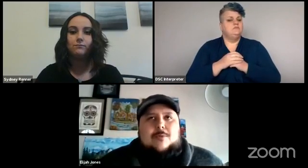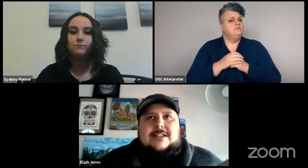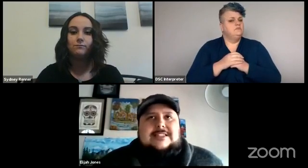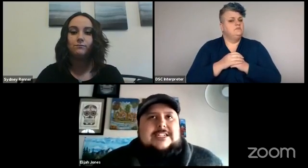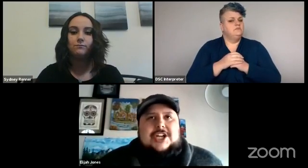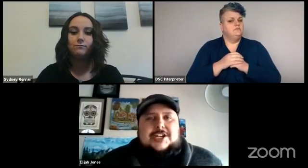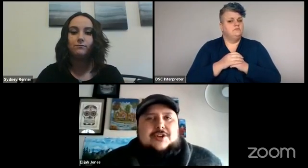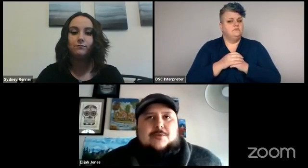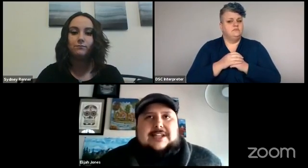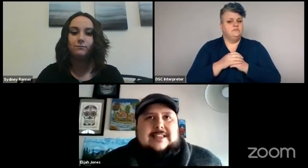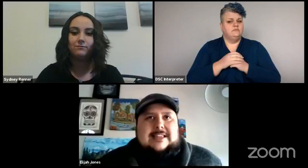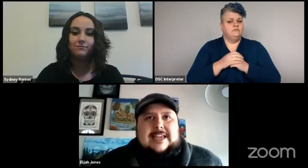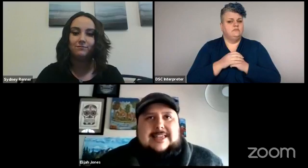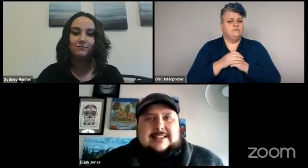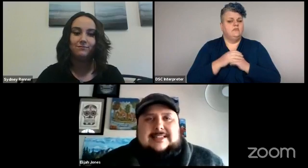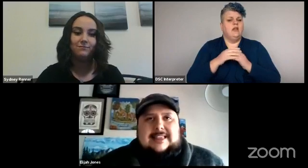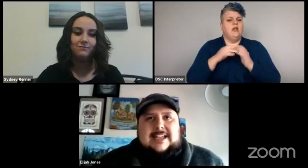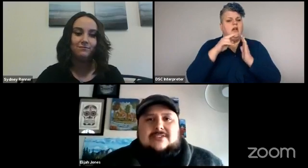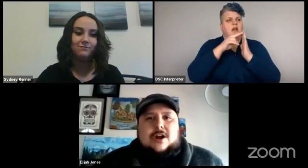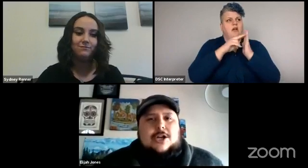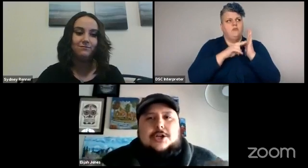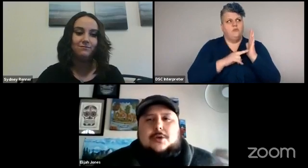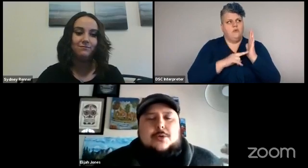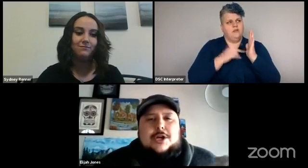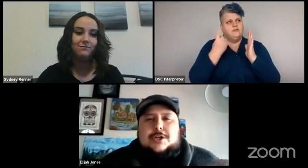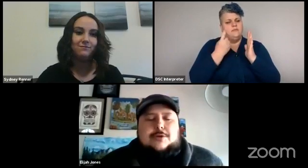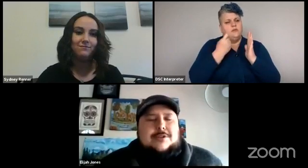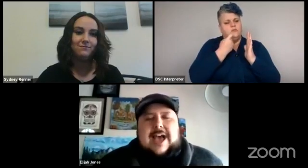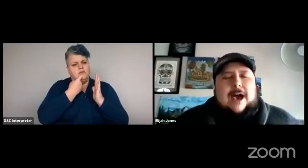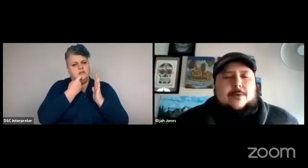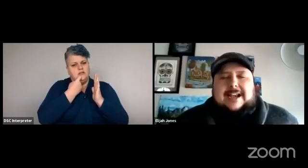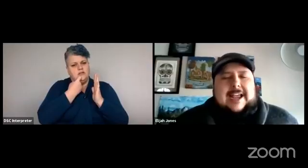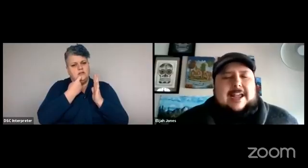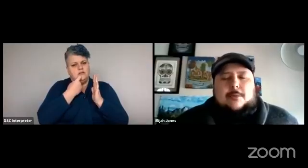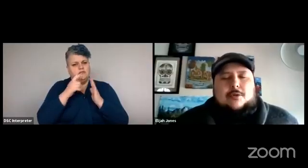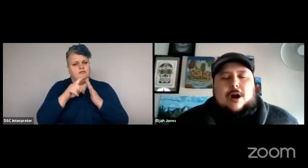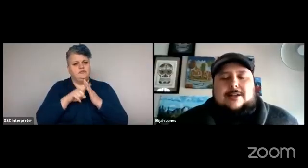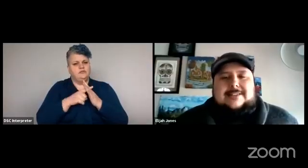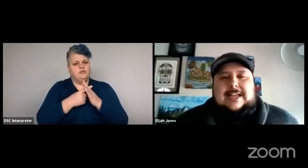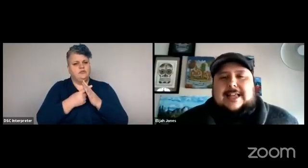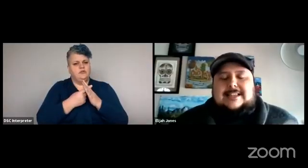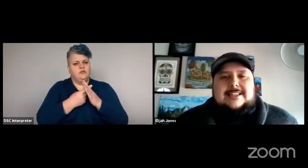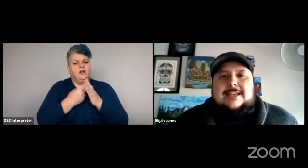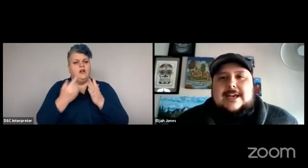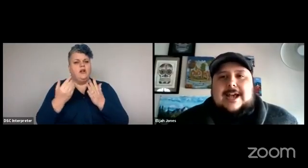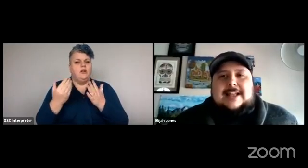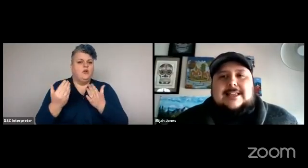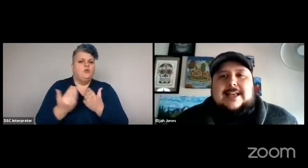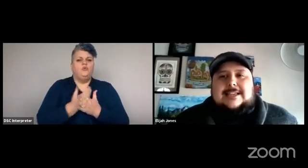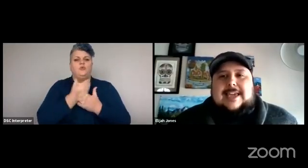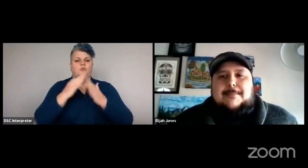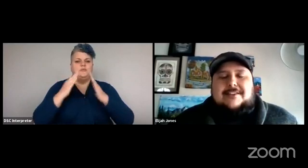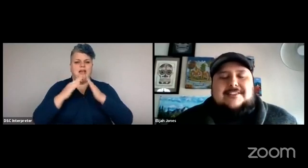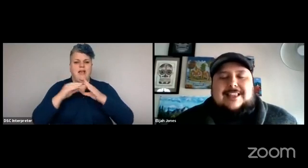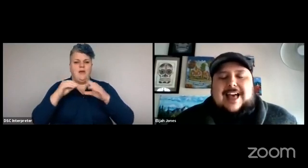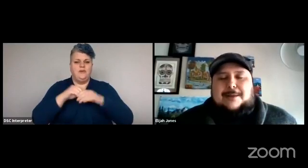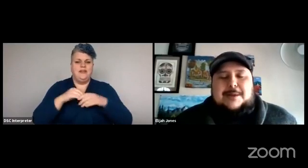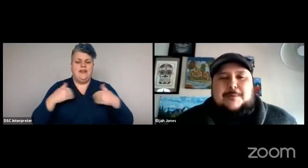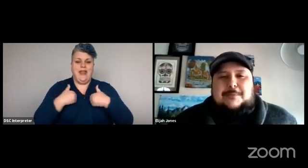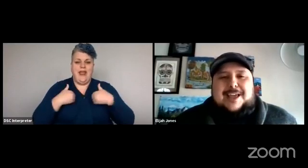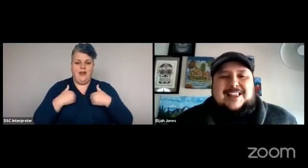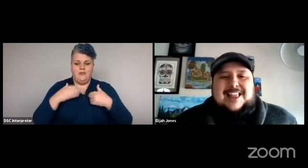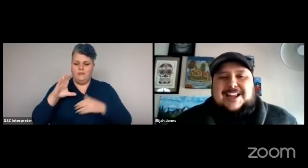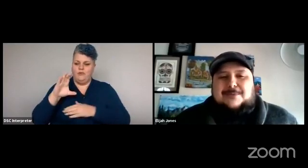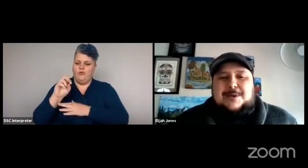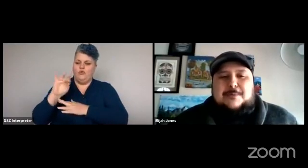I read one suggestion recently that said, like, start a new town in Animal Crossing. That's a game I see a lot of